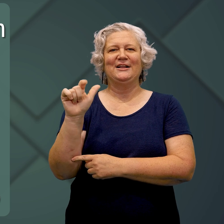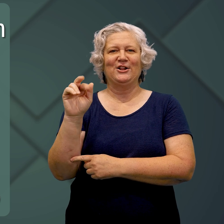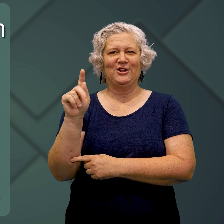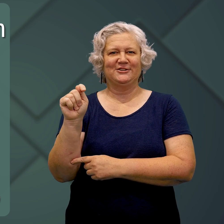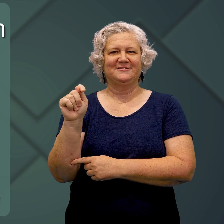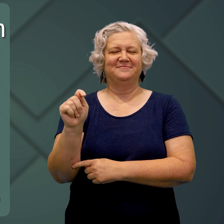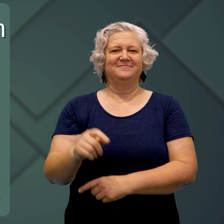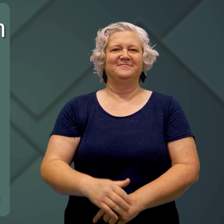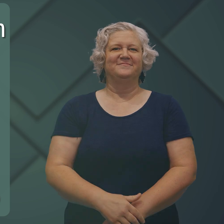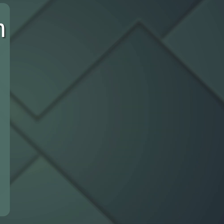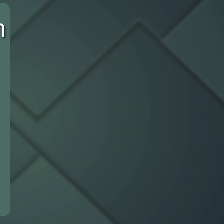Tillert.